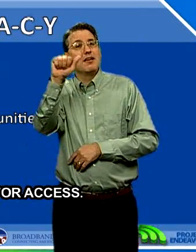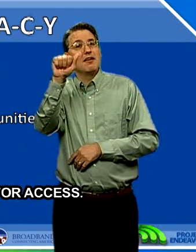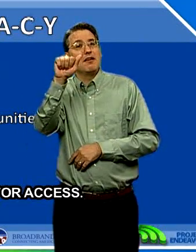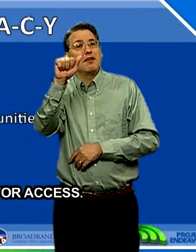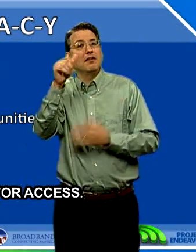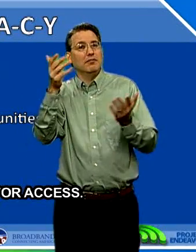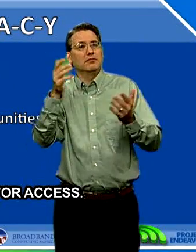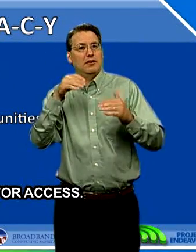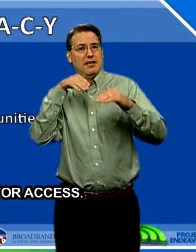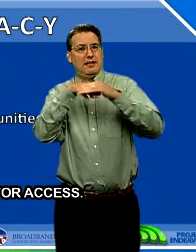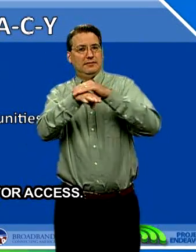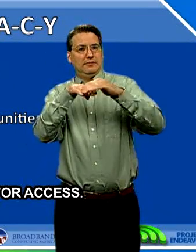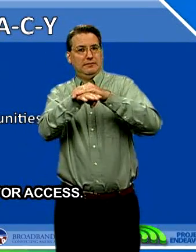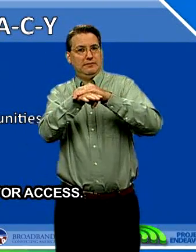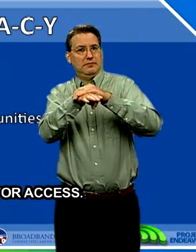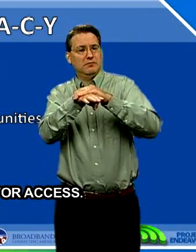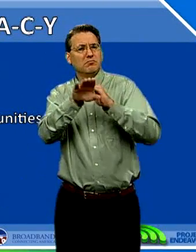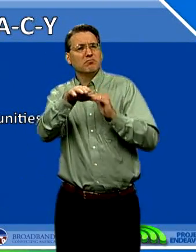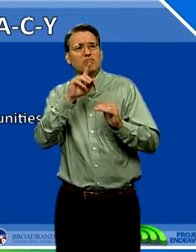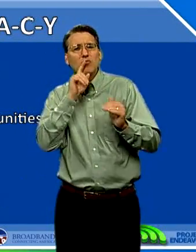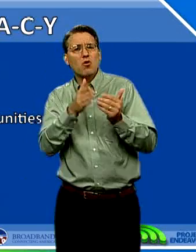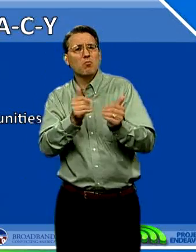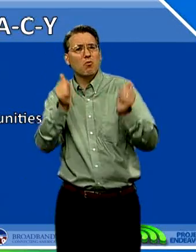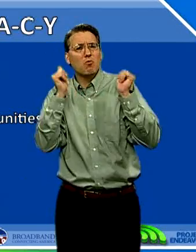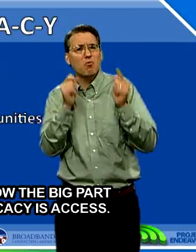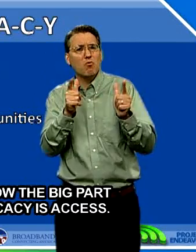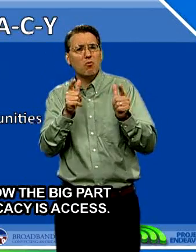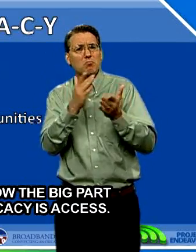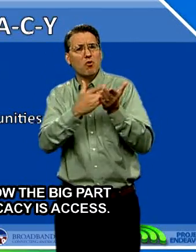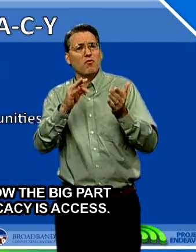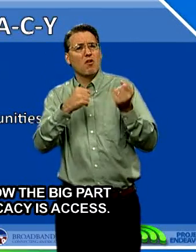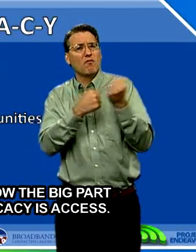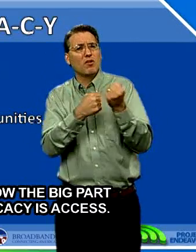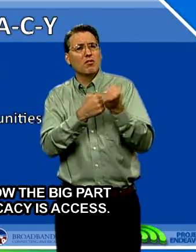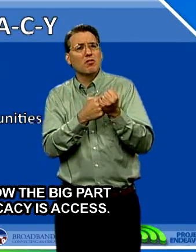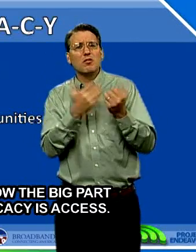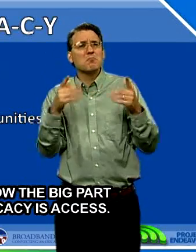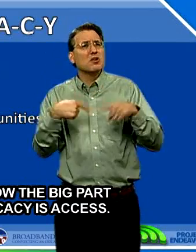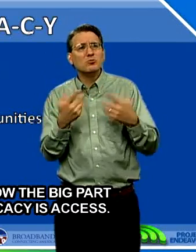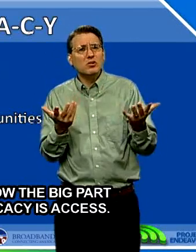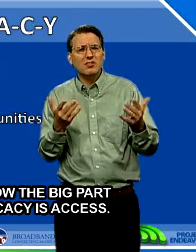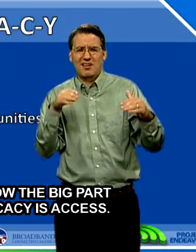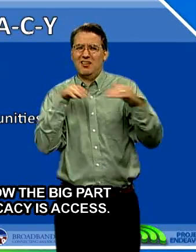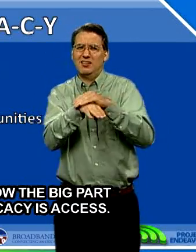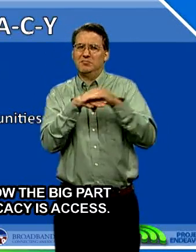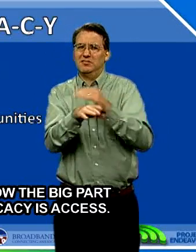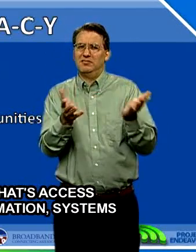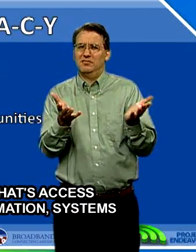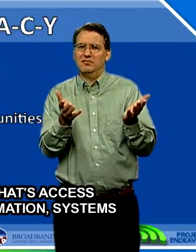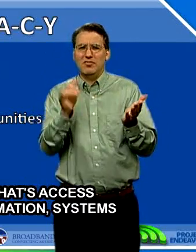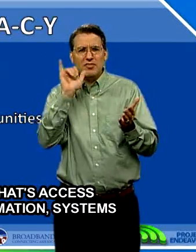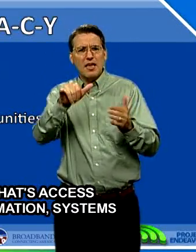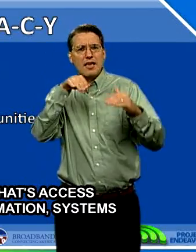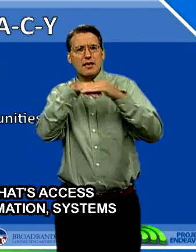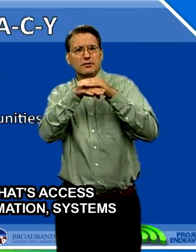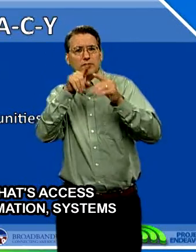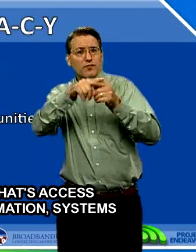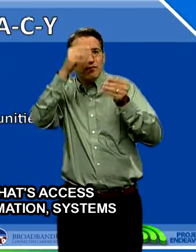A is for access. So you know the big part of advocacy is access, and that's access to